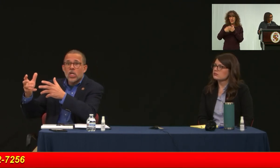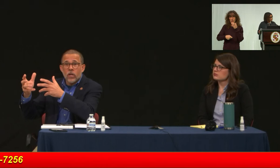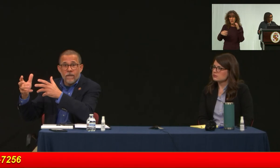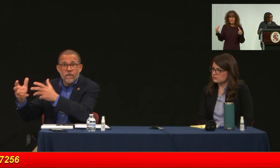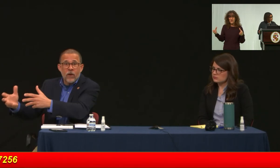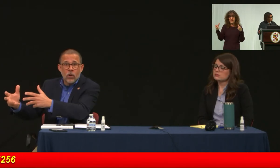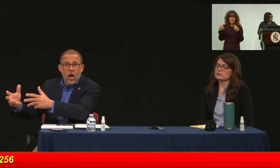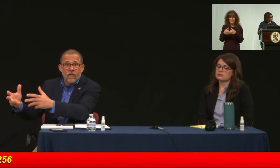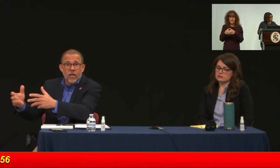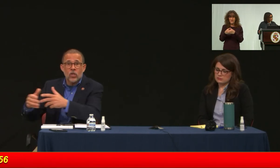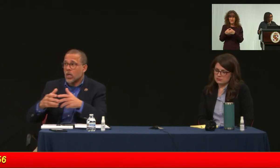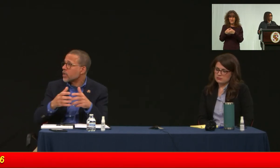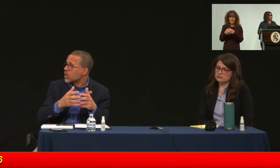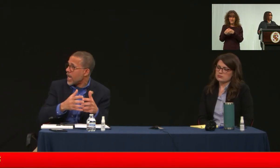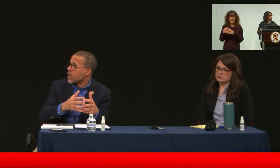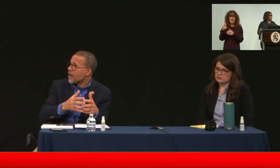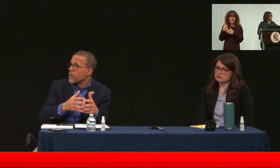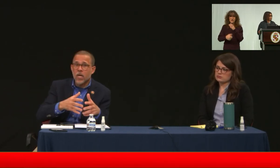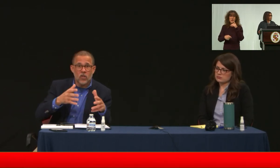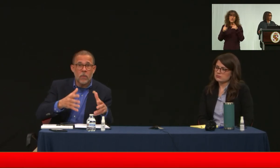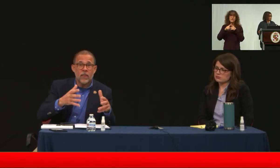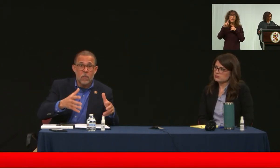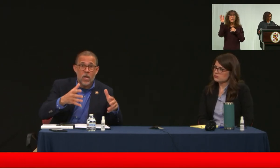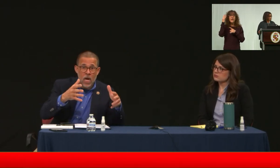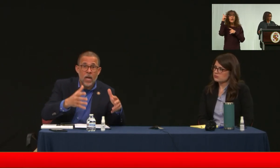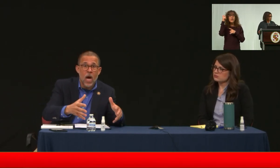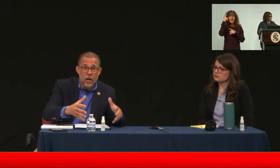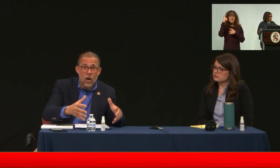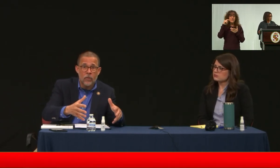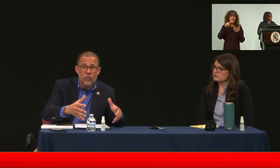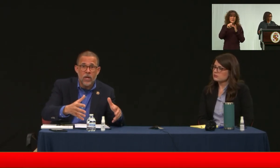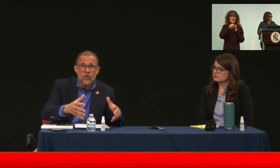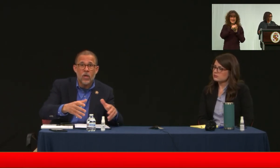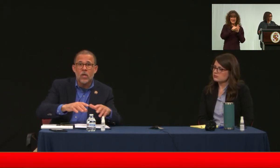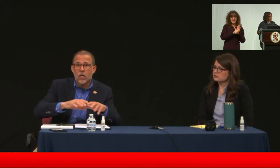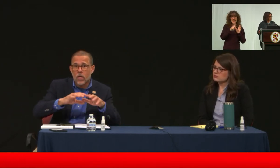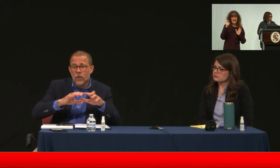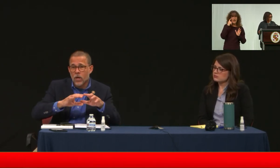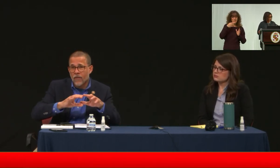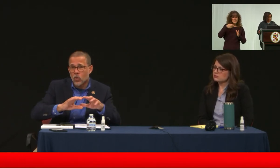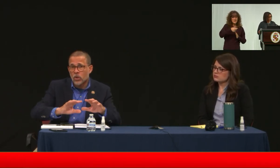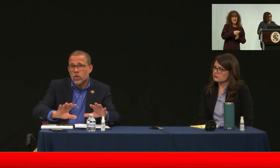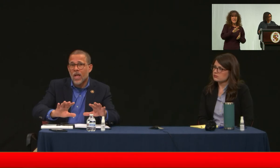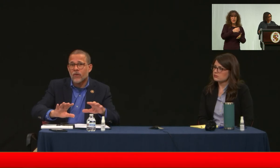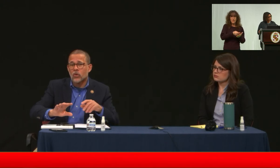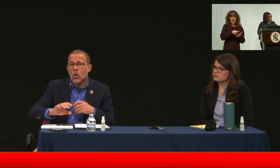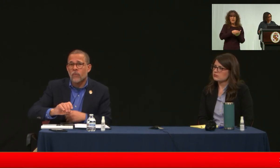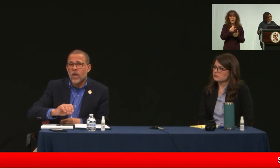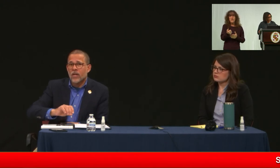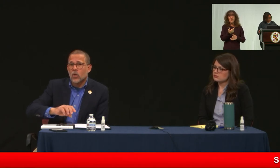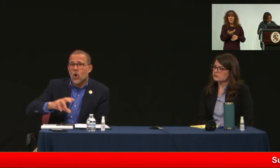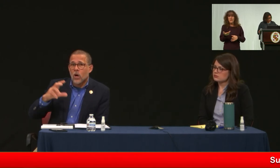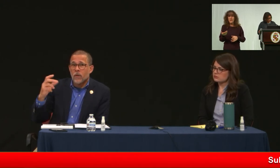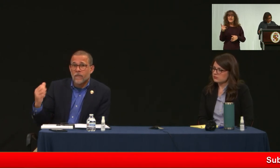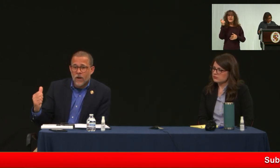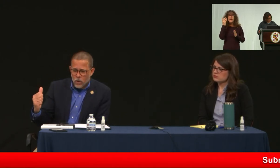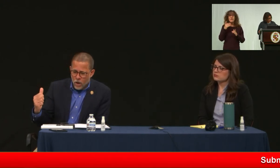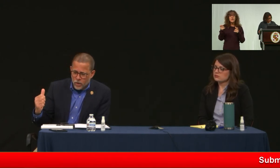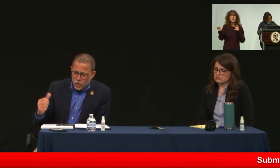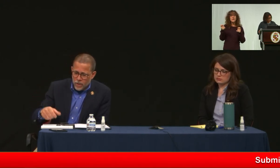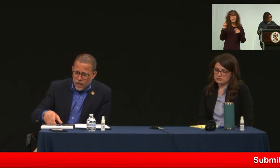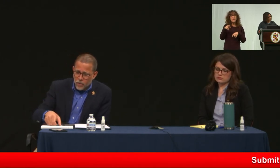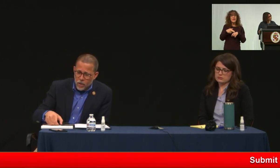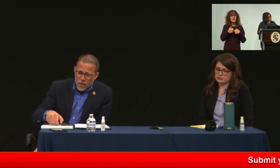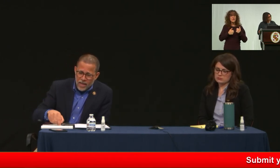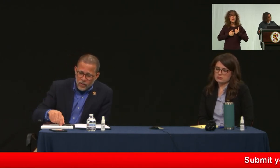mobilization to the federal government so that the state government can spend the money on other things. The governor will still have control of the National Guard, but the federal